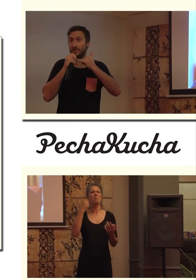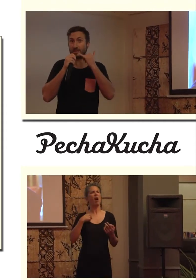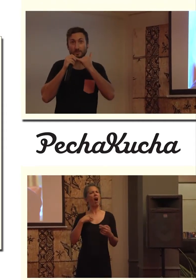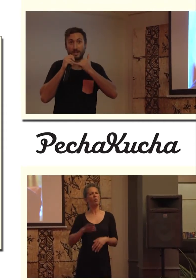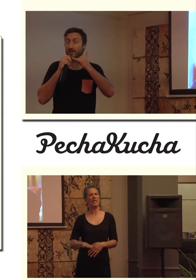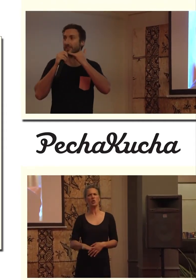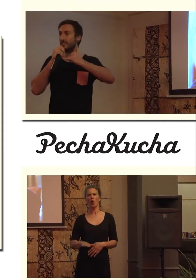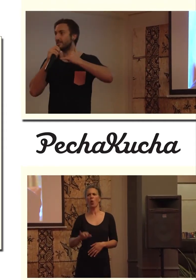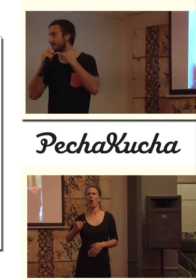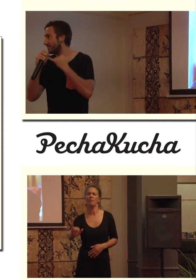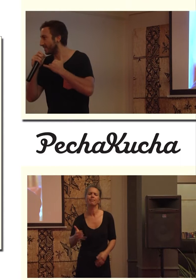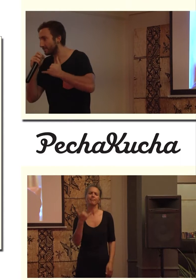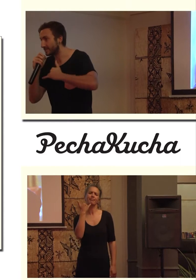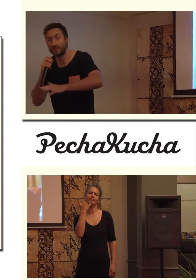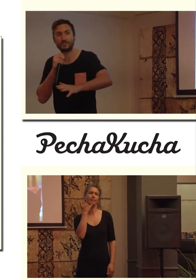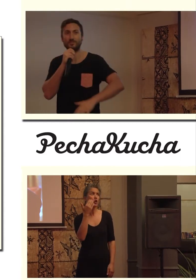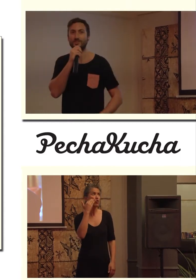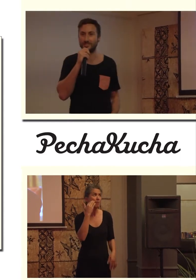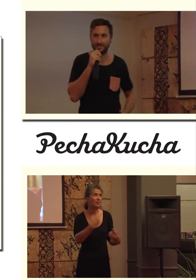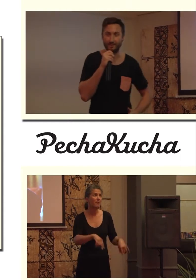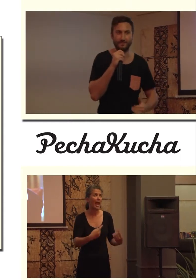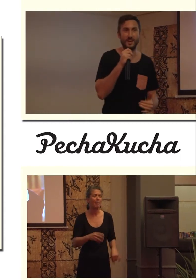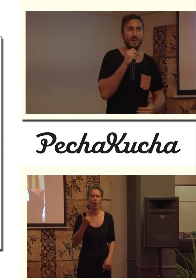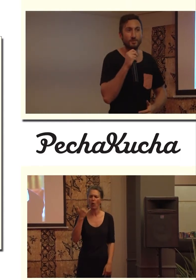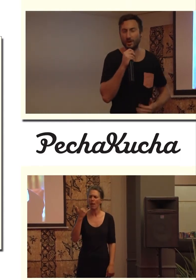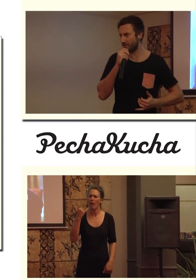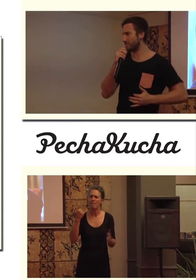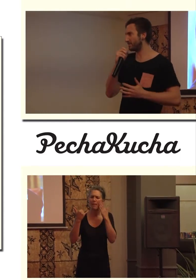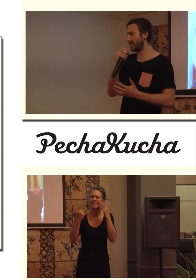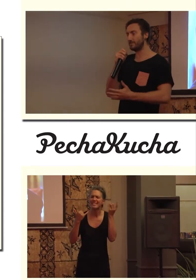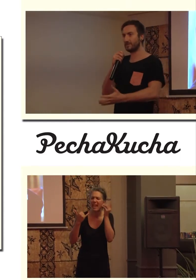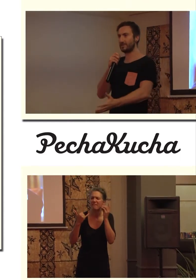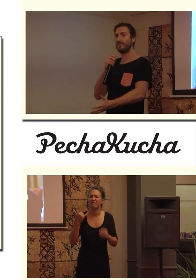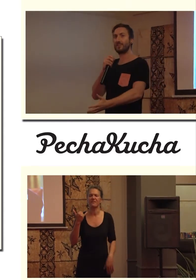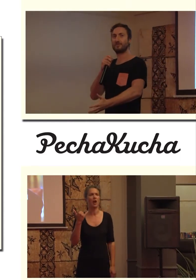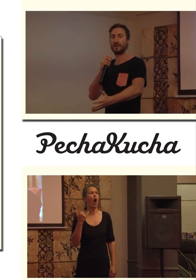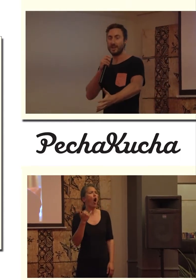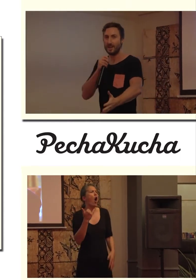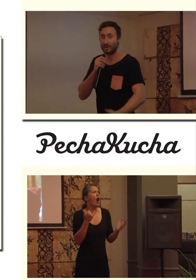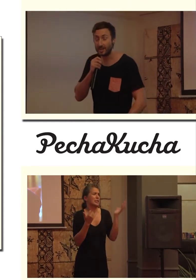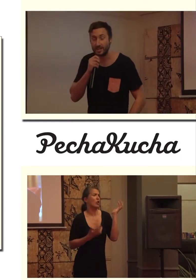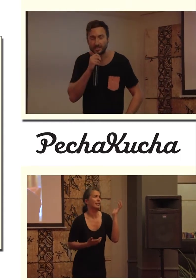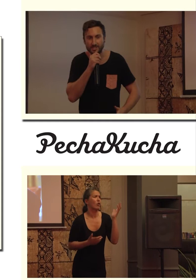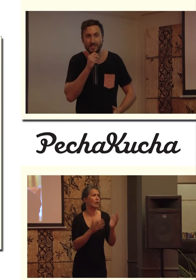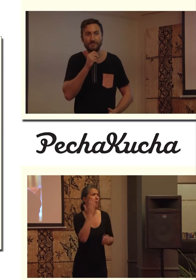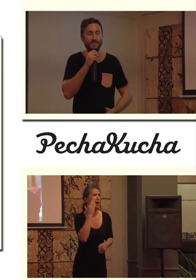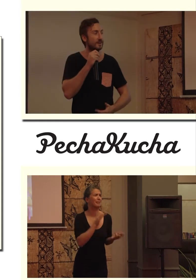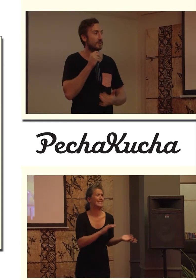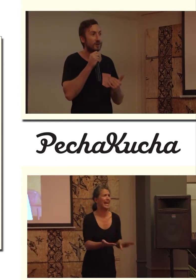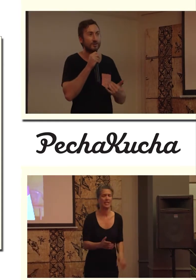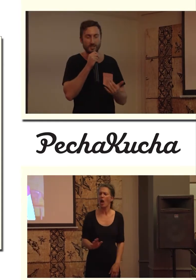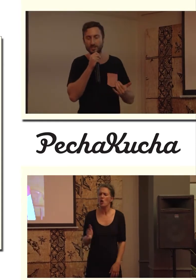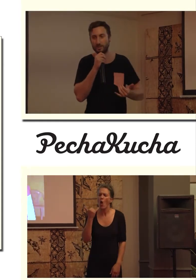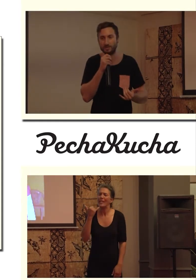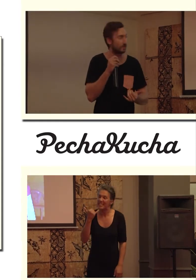on the phone and they'll be like, oh, hi, is your mum available? I said, oh, sorry, she's deaf. And they'll be like, oh, is your mum dead? I'm so sorry. And I'll be like, oh, wait, no, she's deaf. And